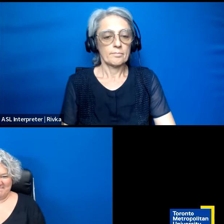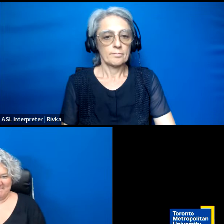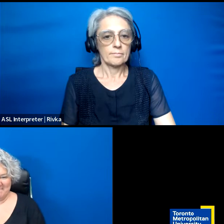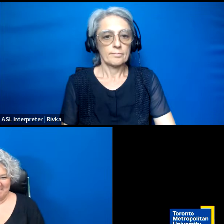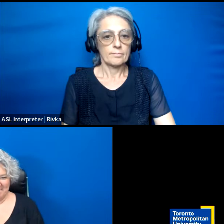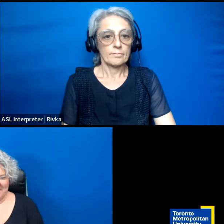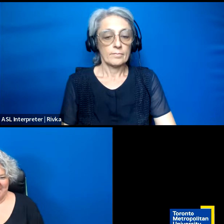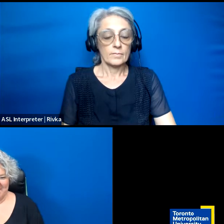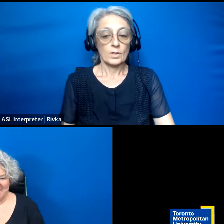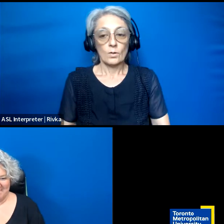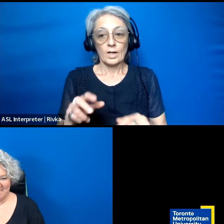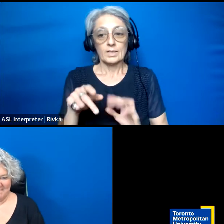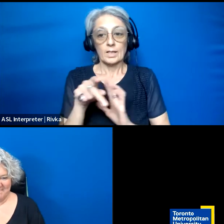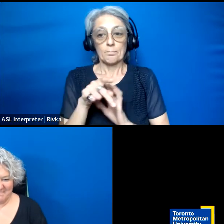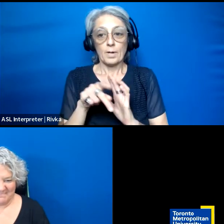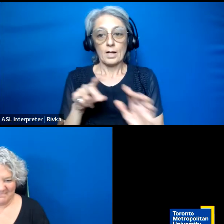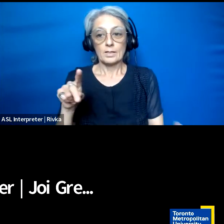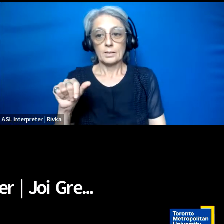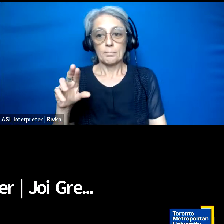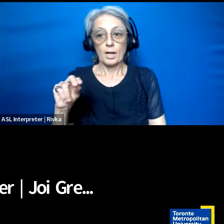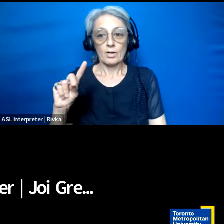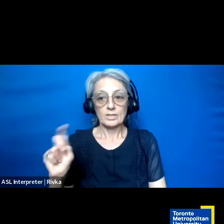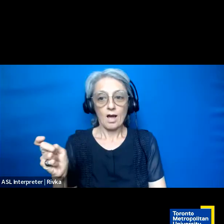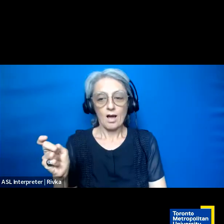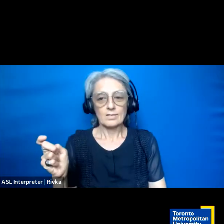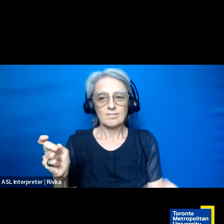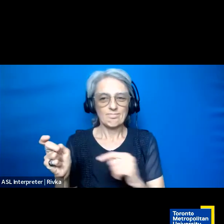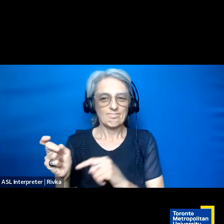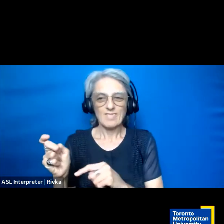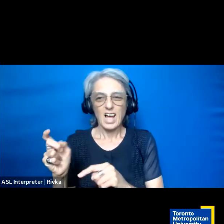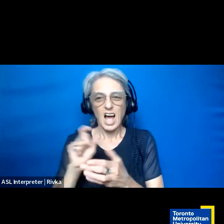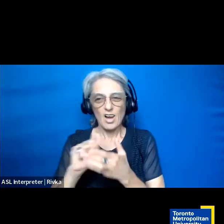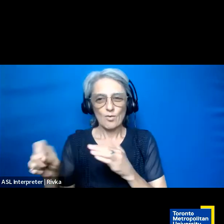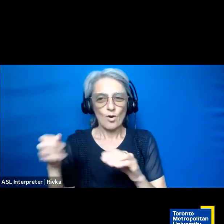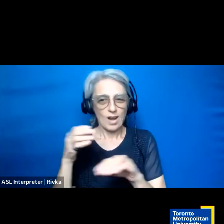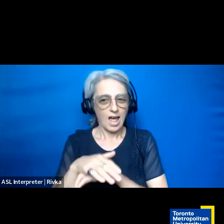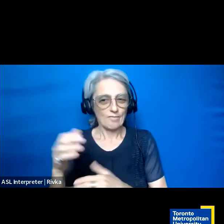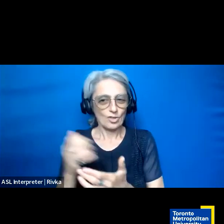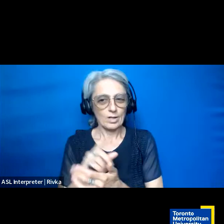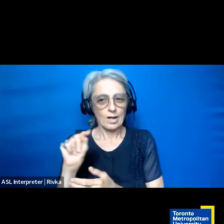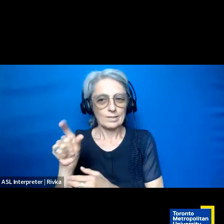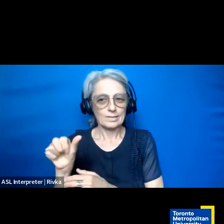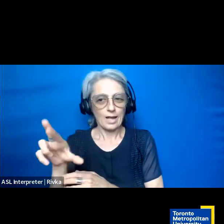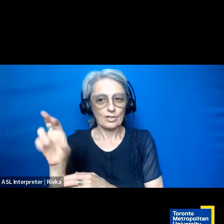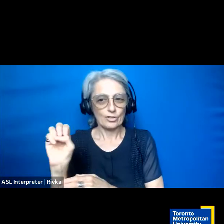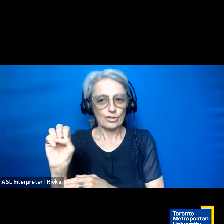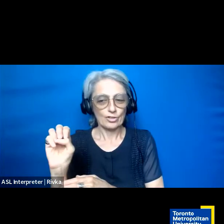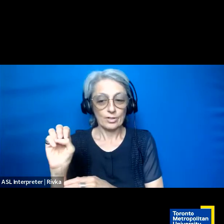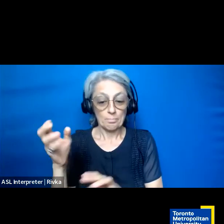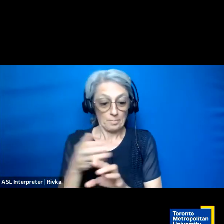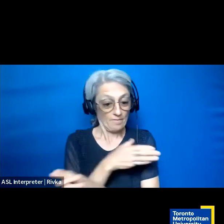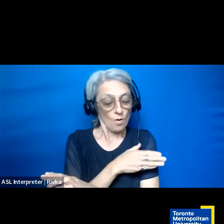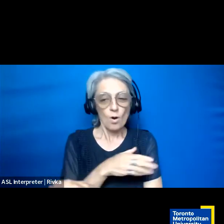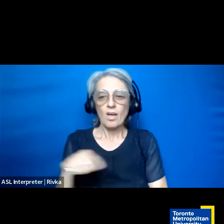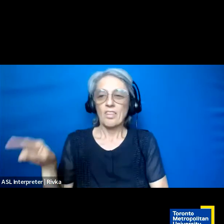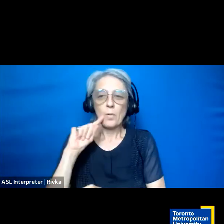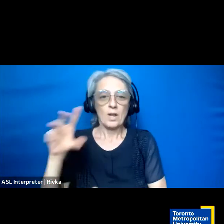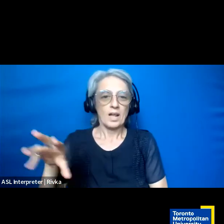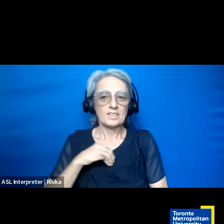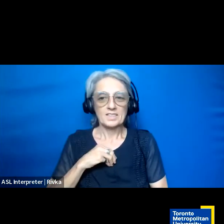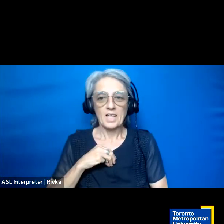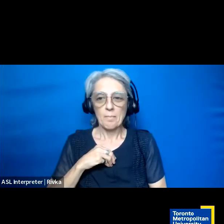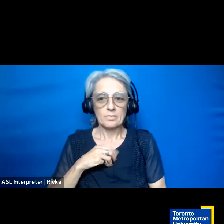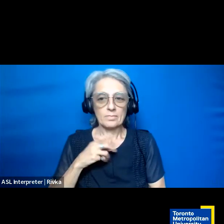that book until I had had tenure already. I knew it wouldn't be taken as scholarship by my, you know,